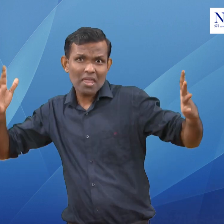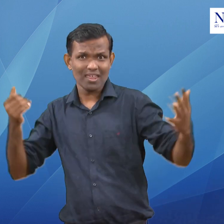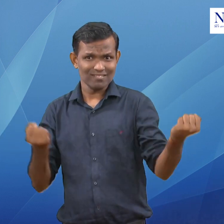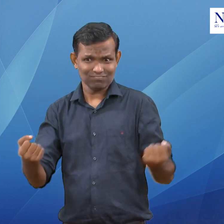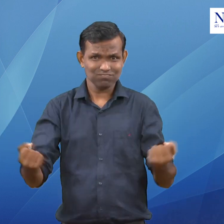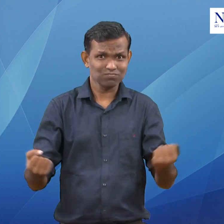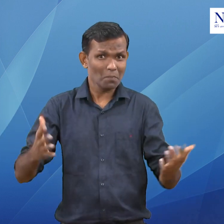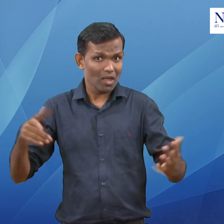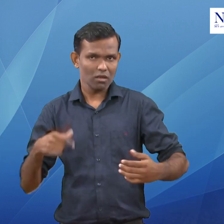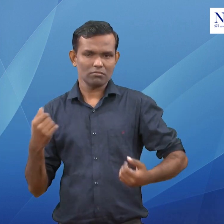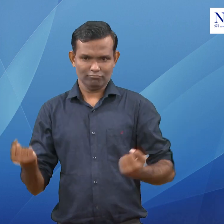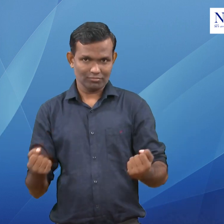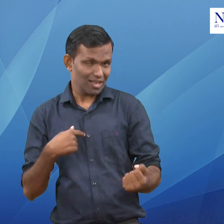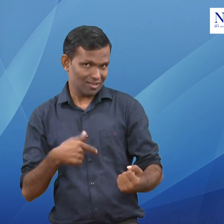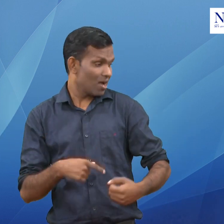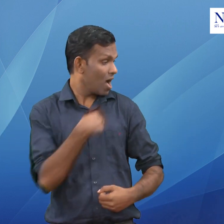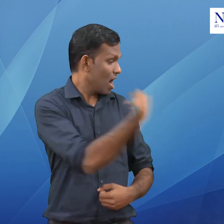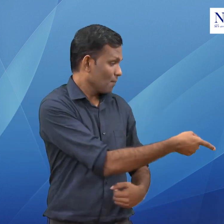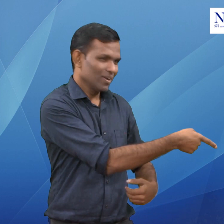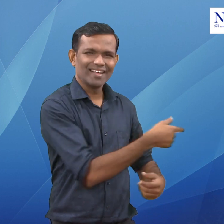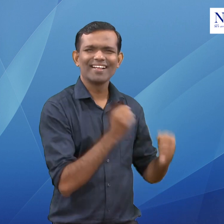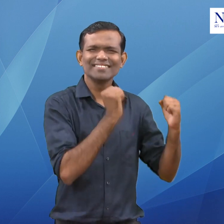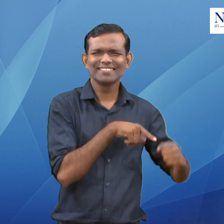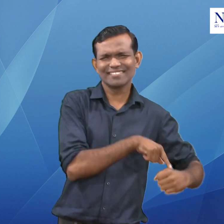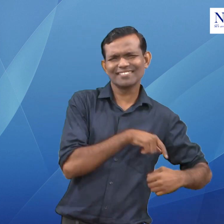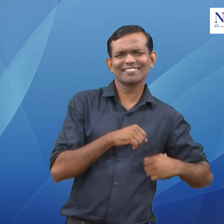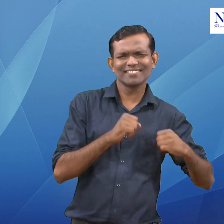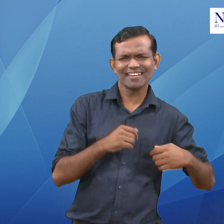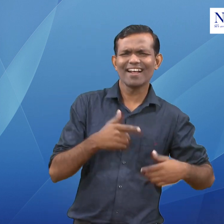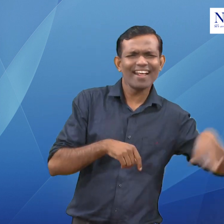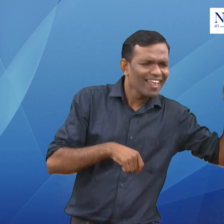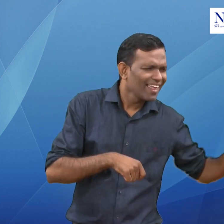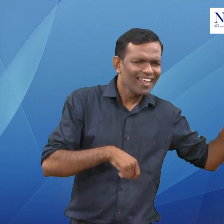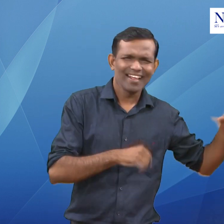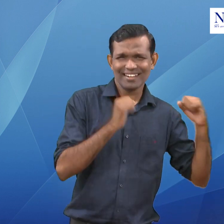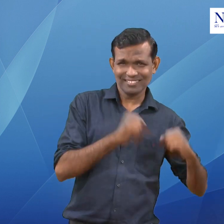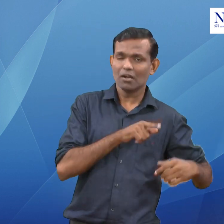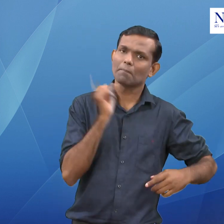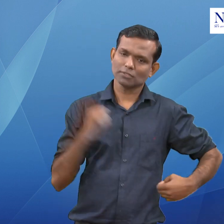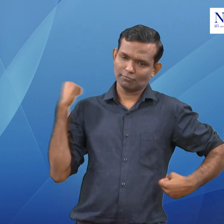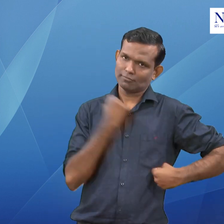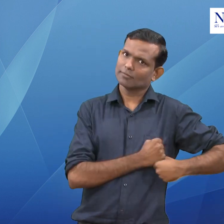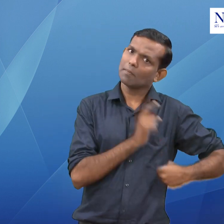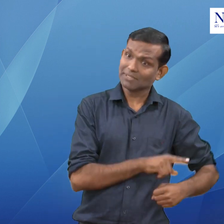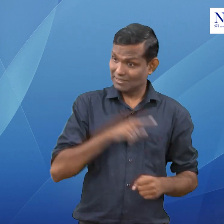then extended to October 30. Not only the driver, but also the front seat passengers in the same row as the driver in